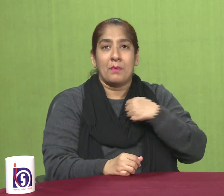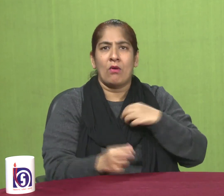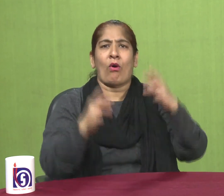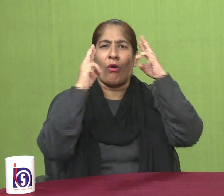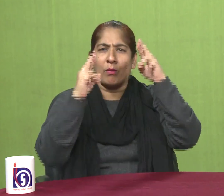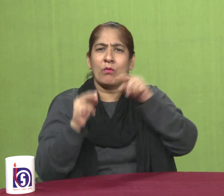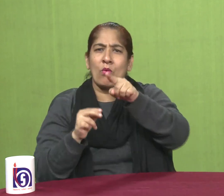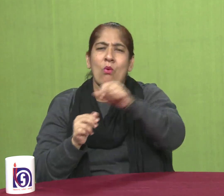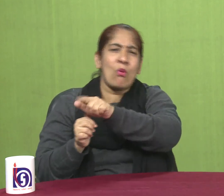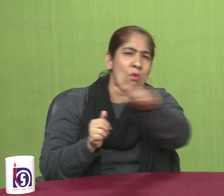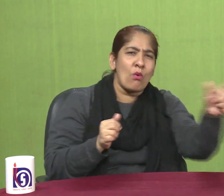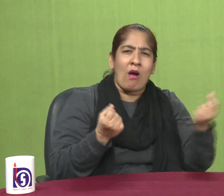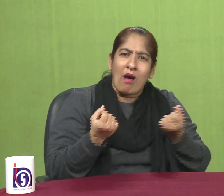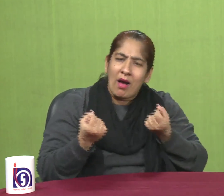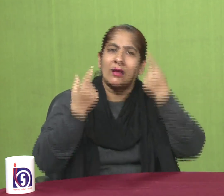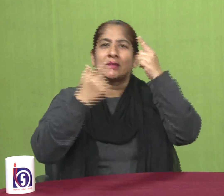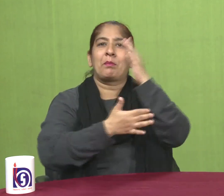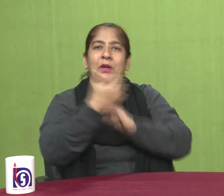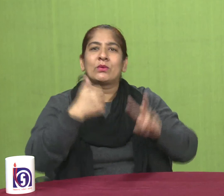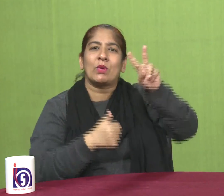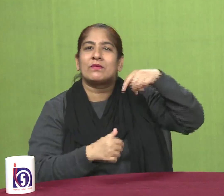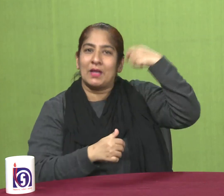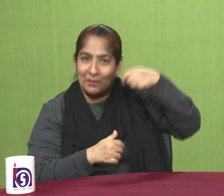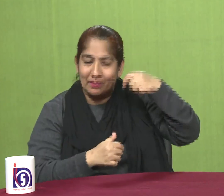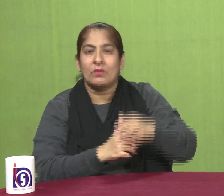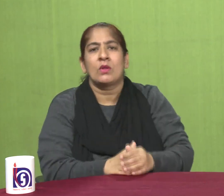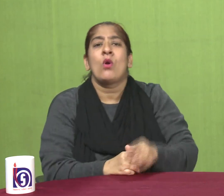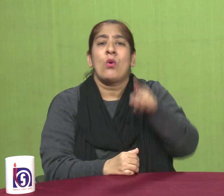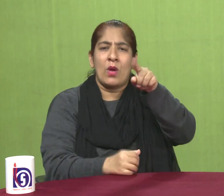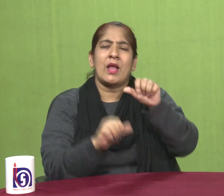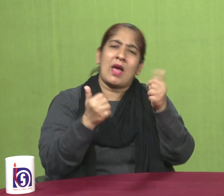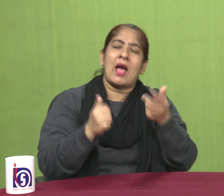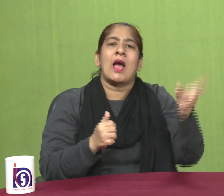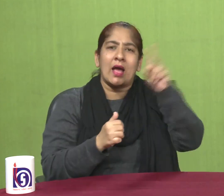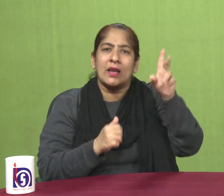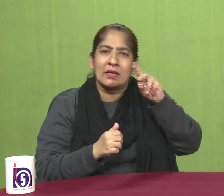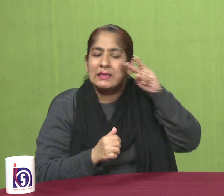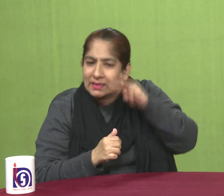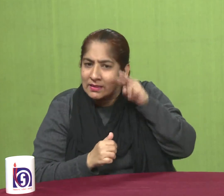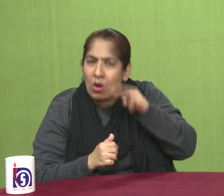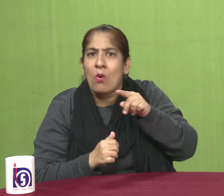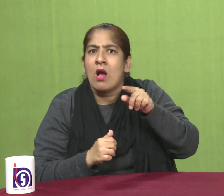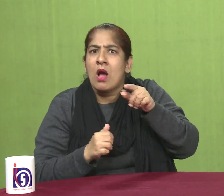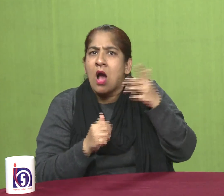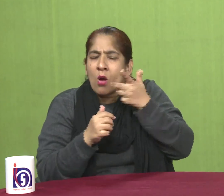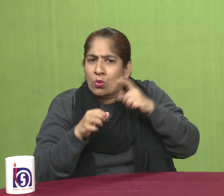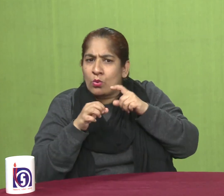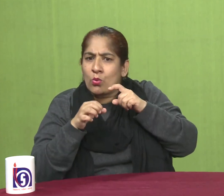This was part 2 of this lesson. I hope you all understood this well. You can check your knowledge by finding answer